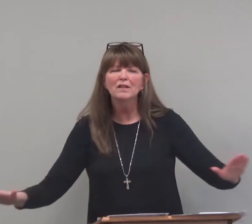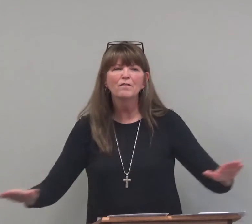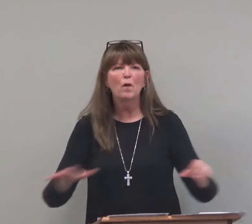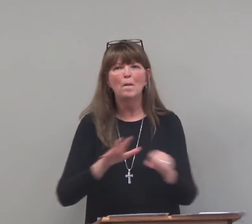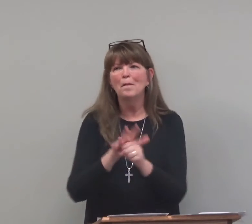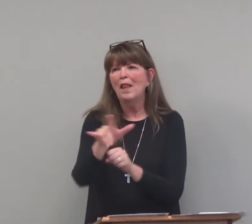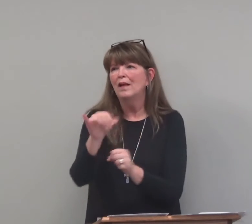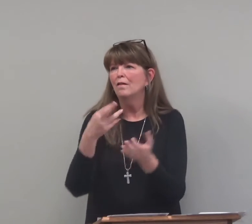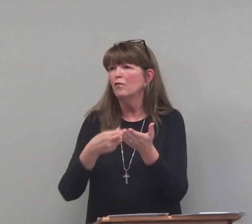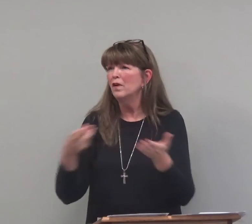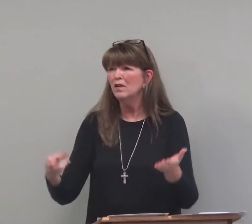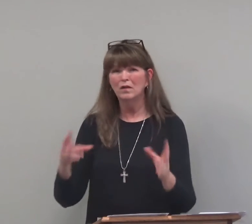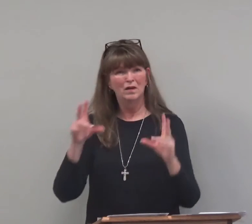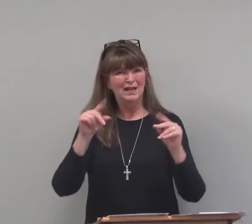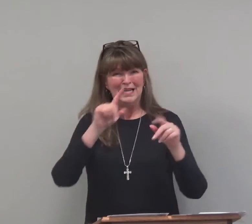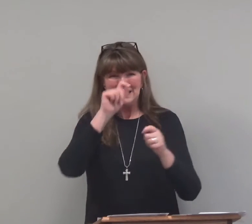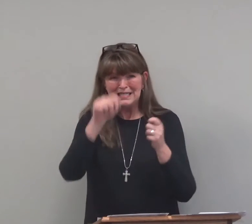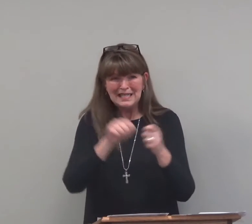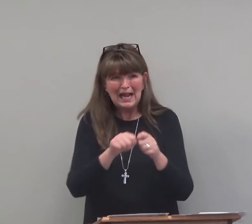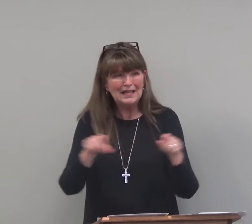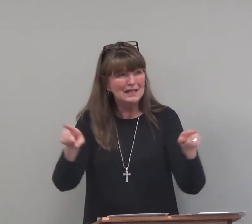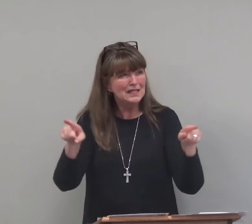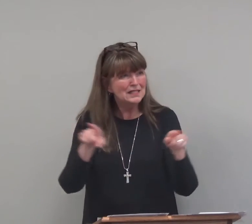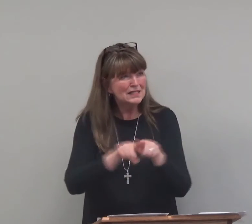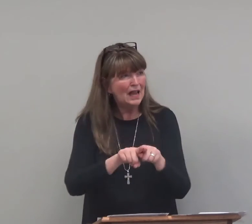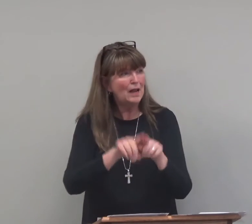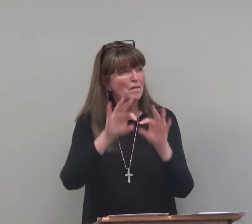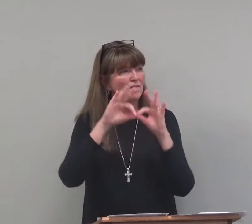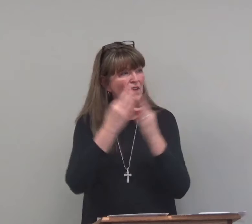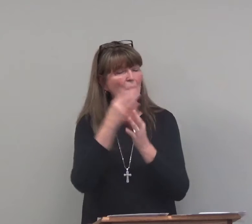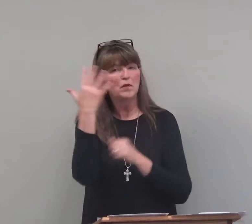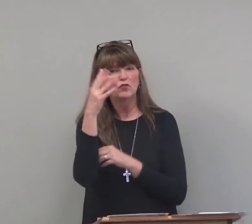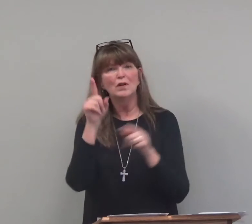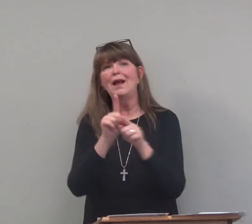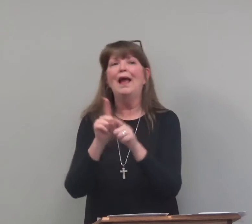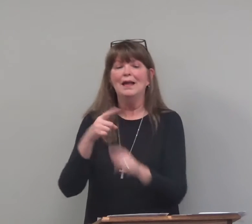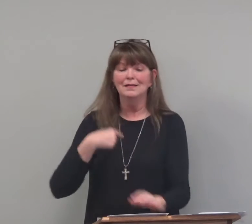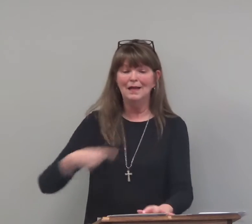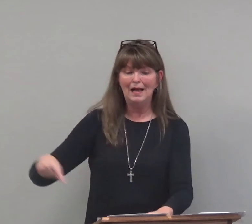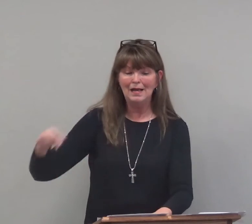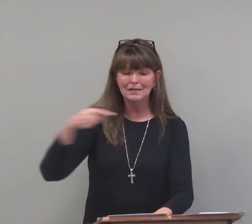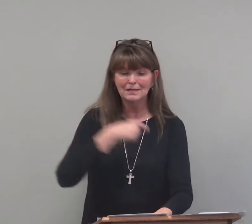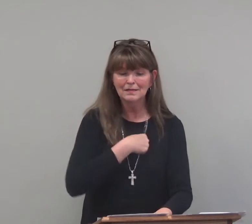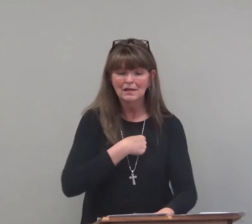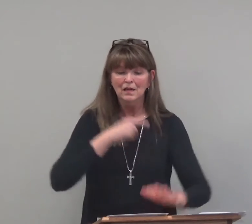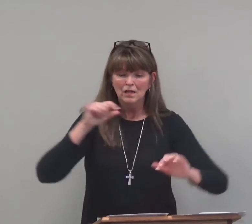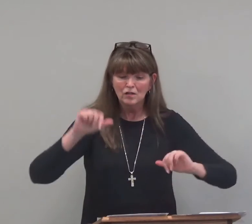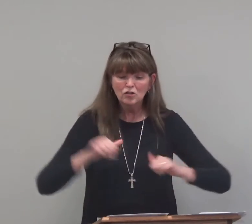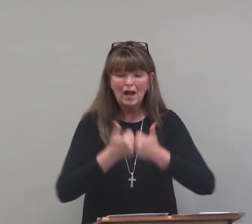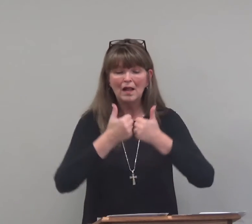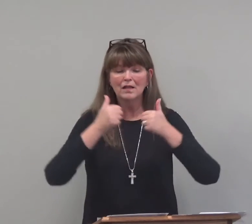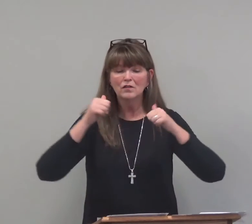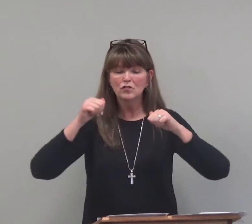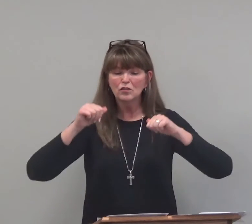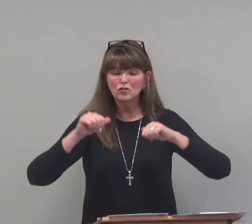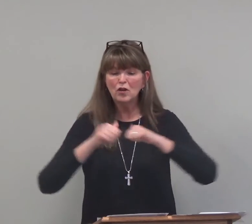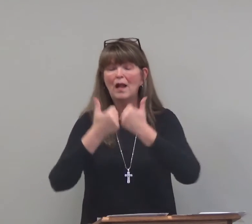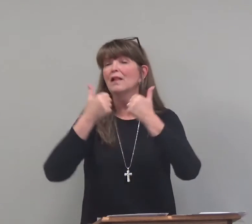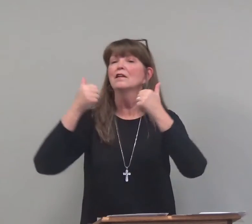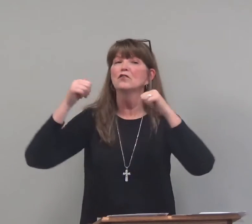They didn't have a real peaceful life with plenty of resources. Jesus had the exact same family tree that